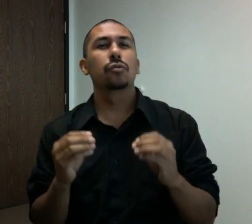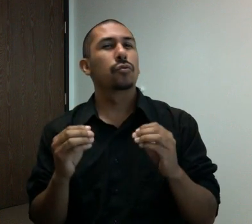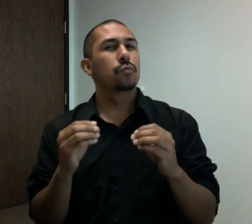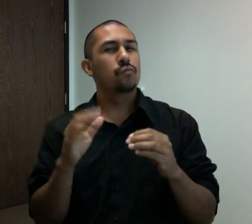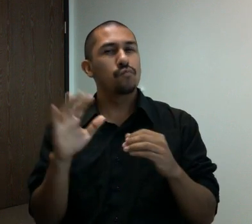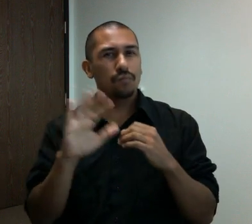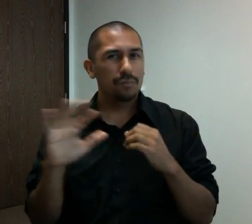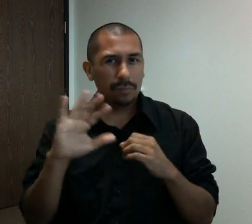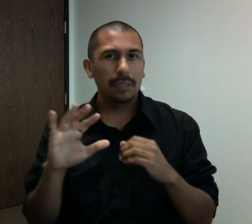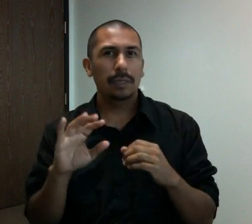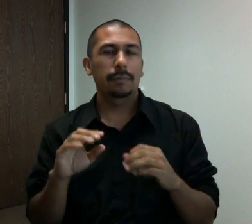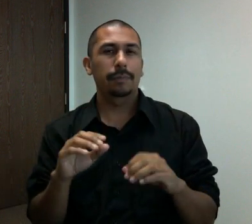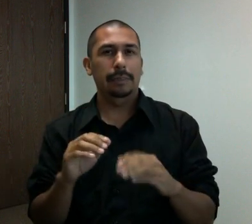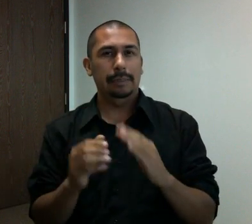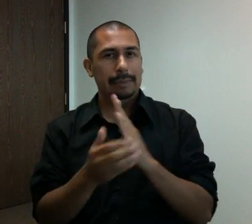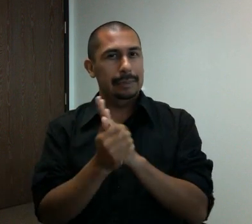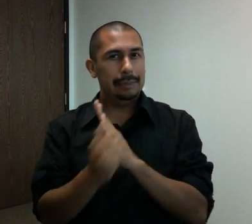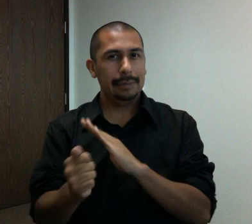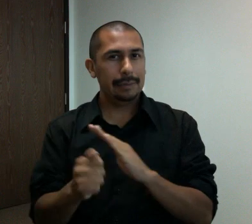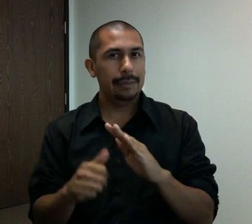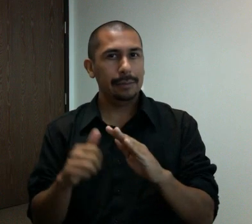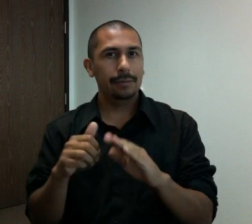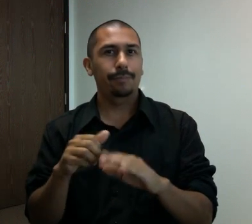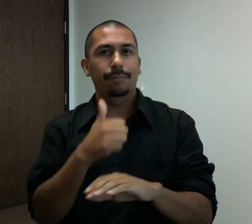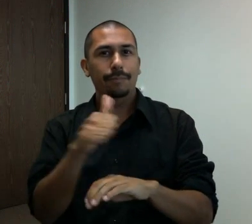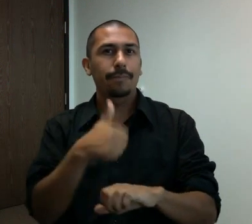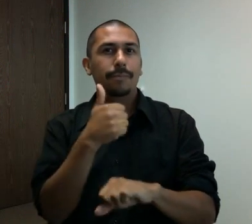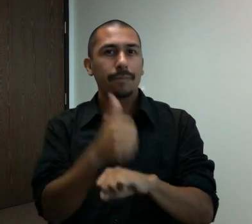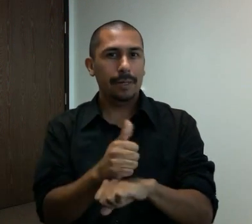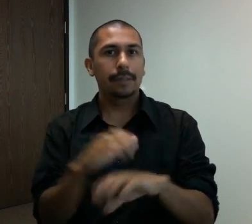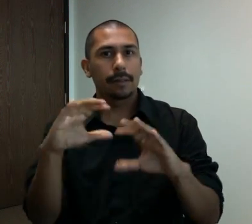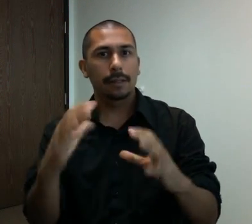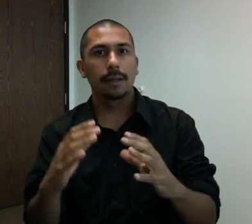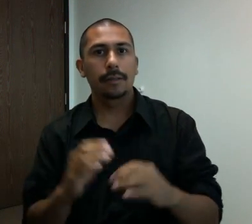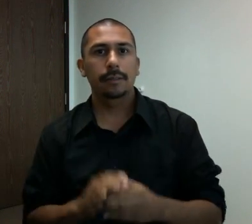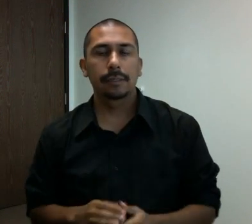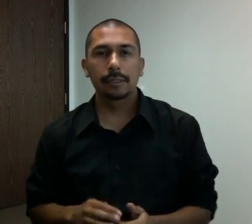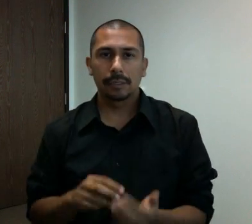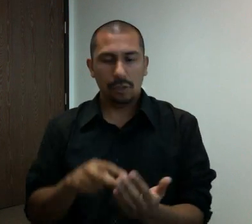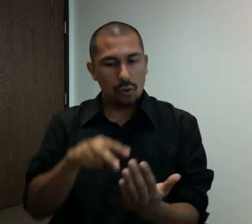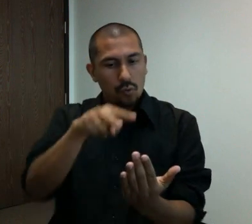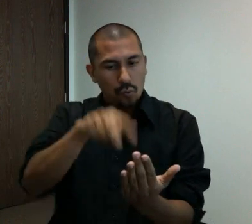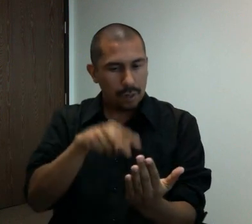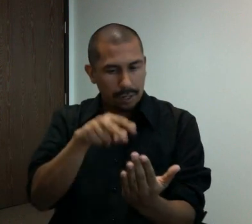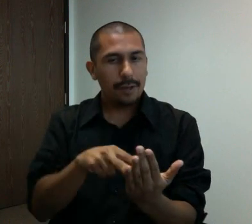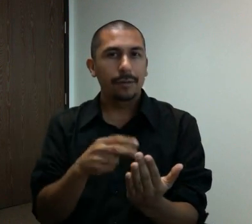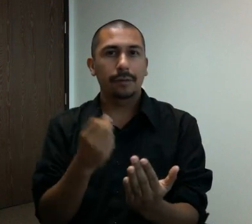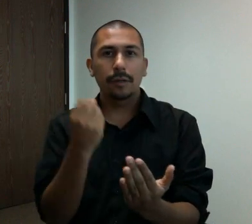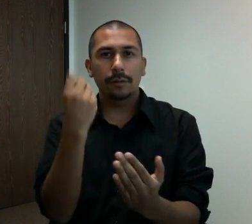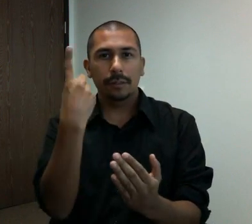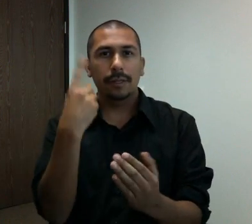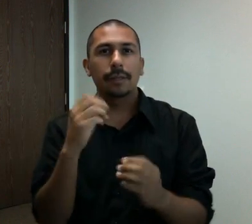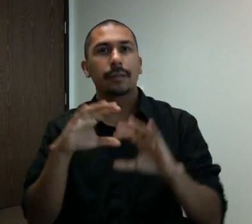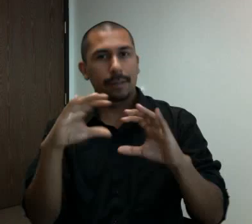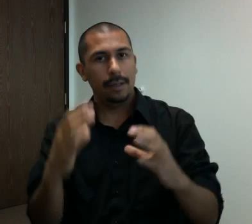freshman students in college, and it's a reading comprehension class, theoretically. Now, I do like to integrate some